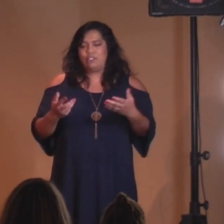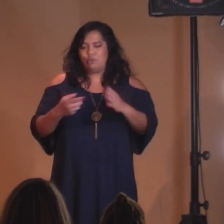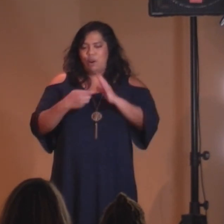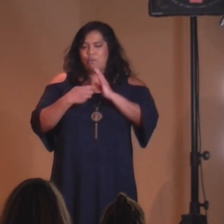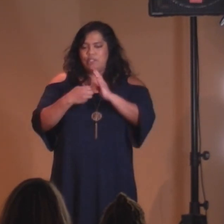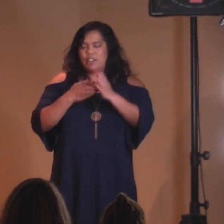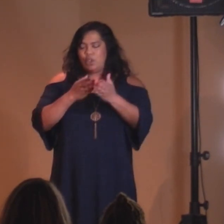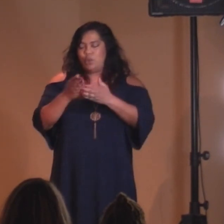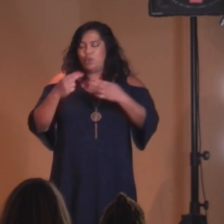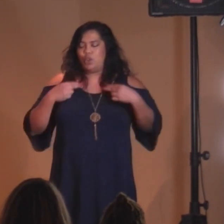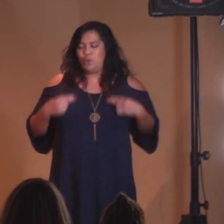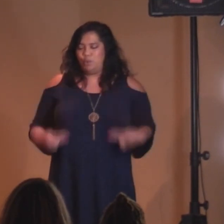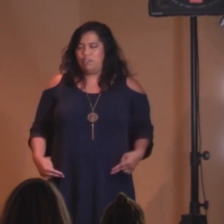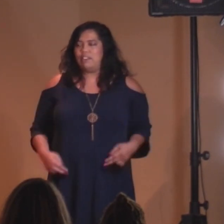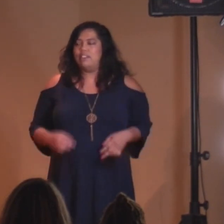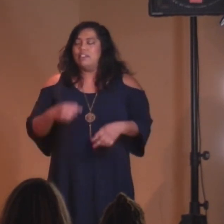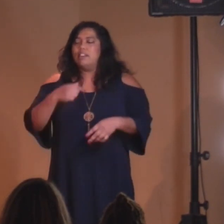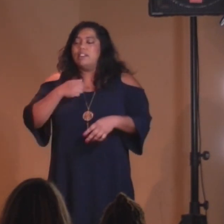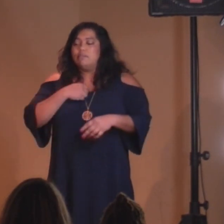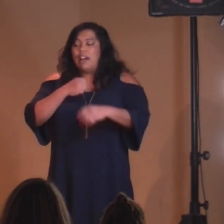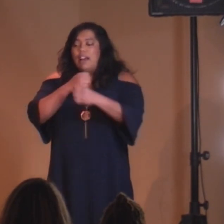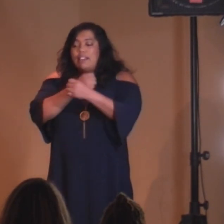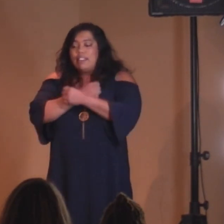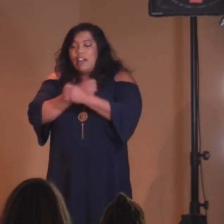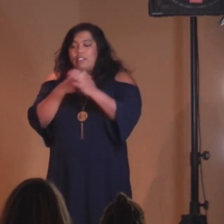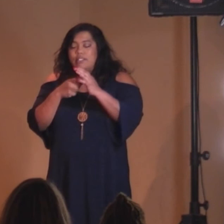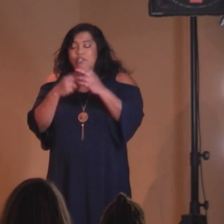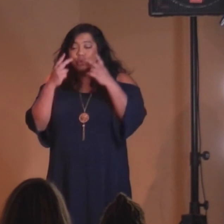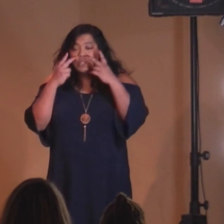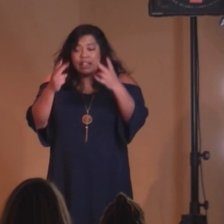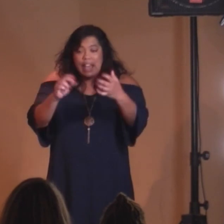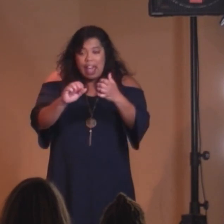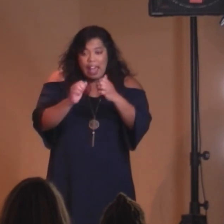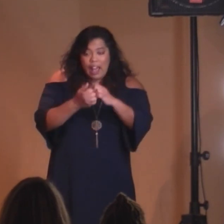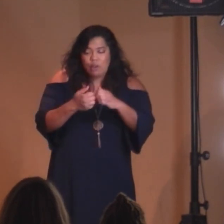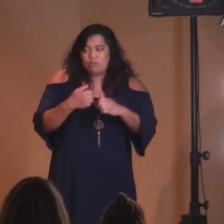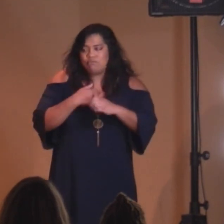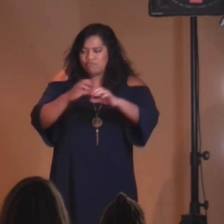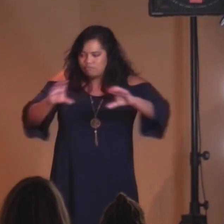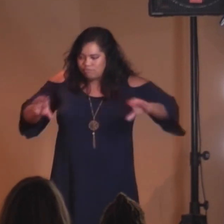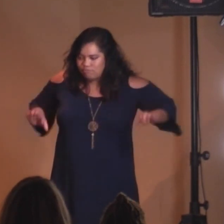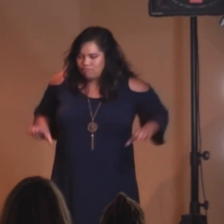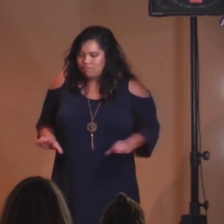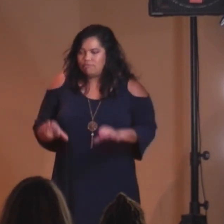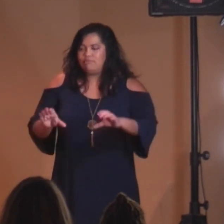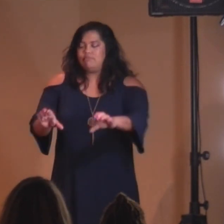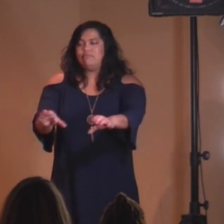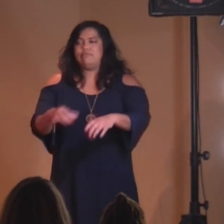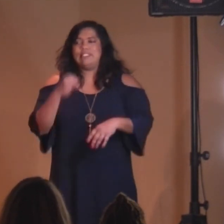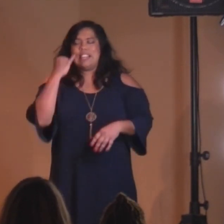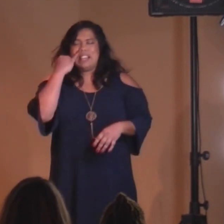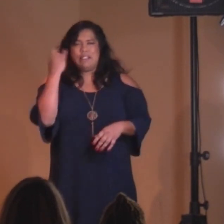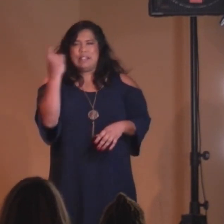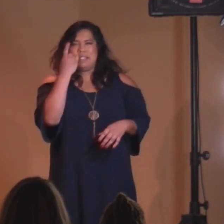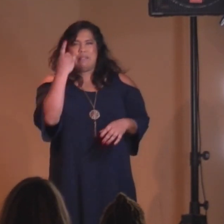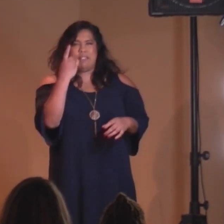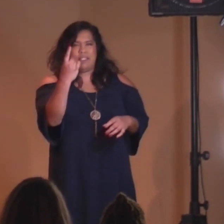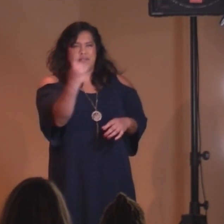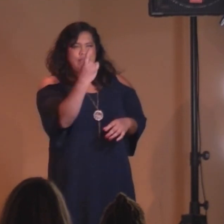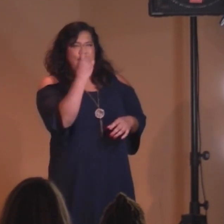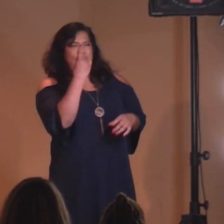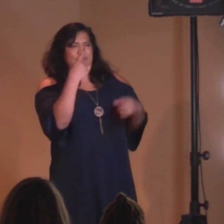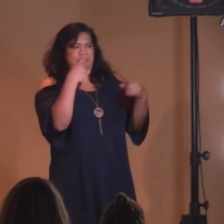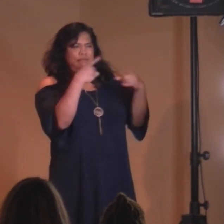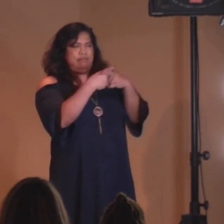in action. That whenever something shows up that appears to be contrary or